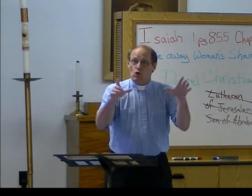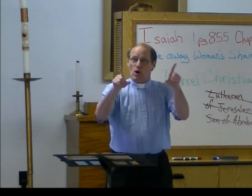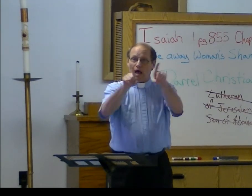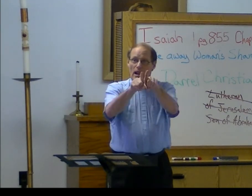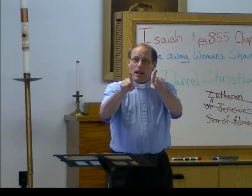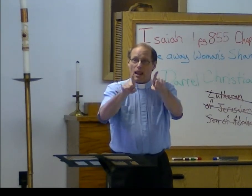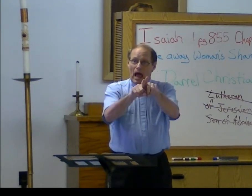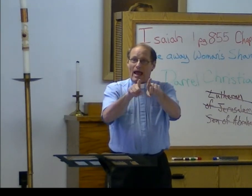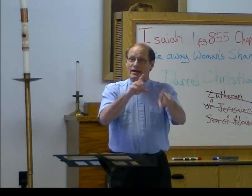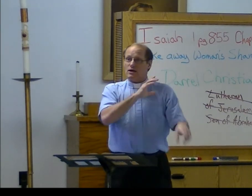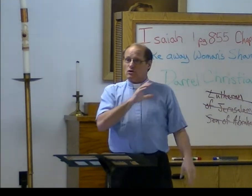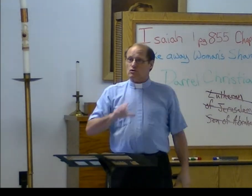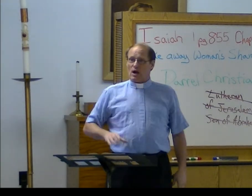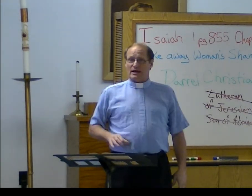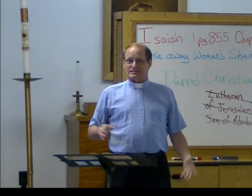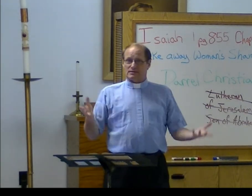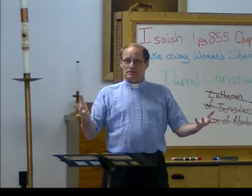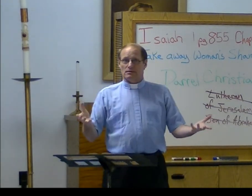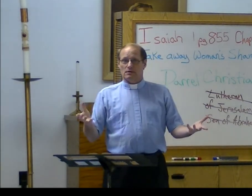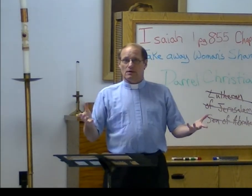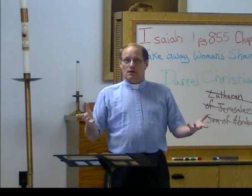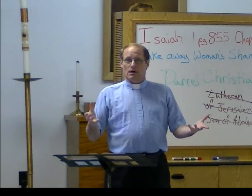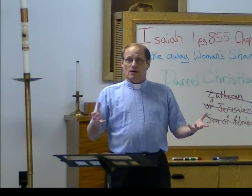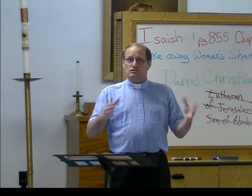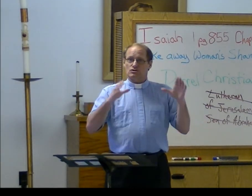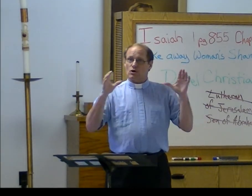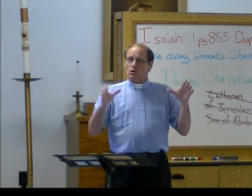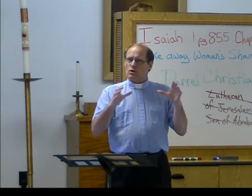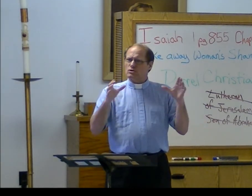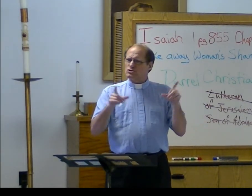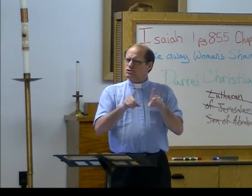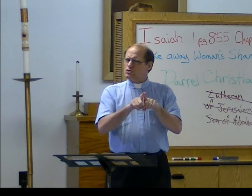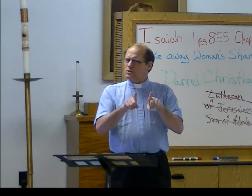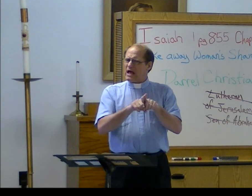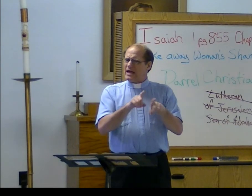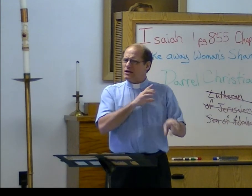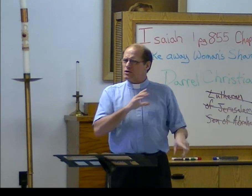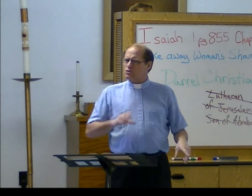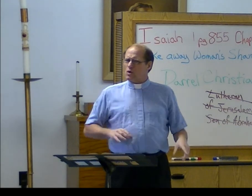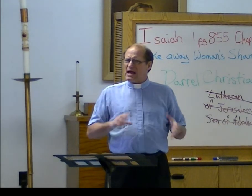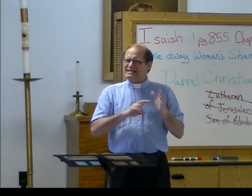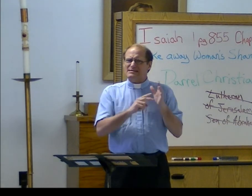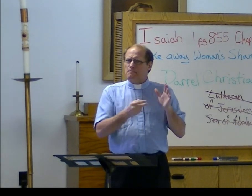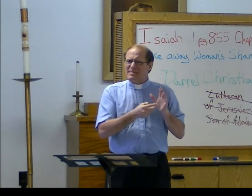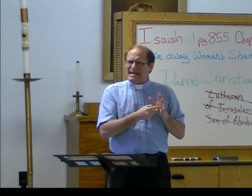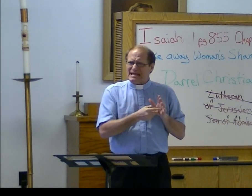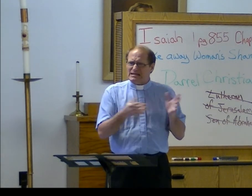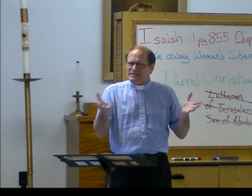Do like Christ. So, do like Christ means